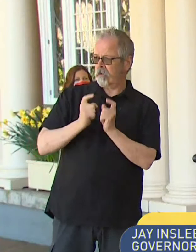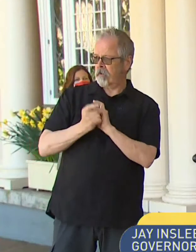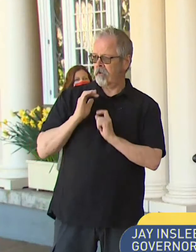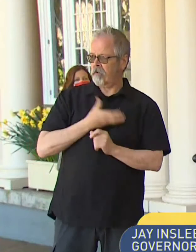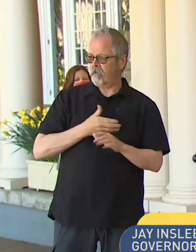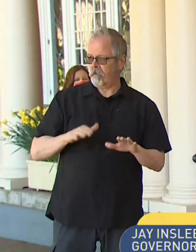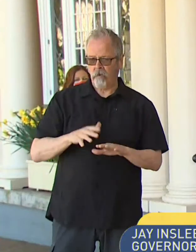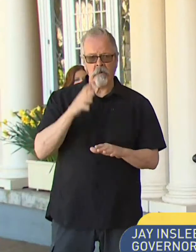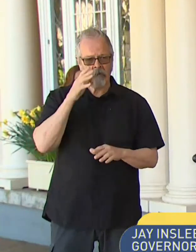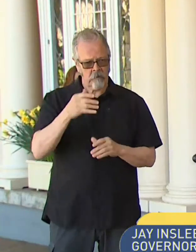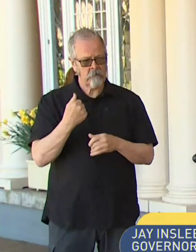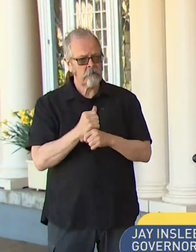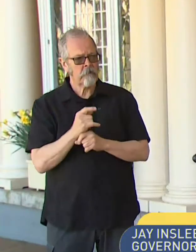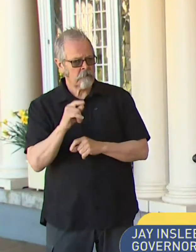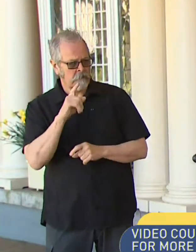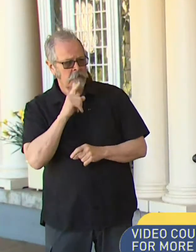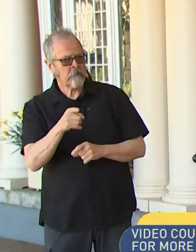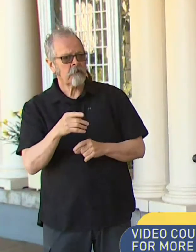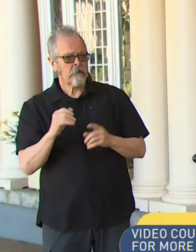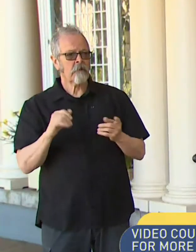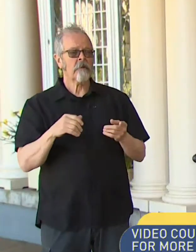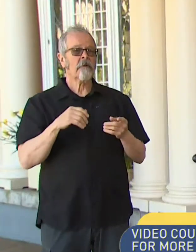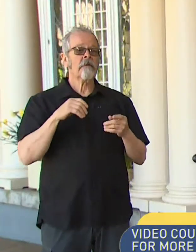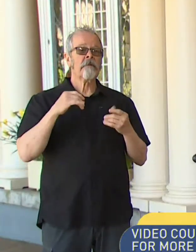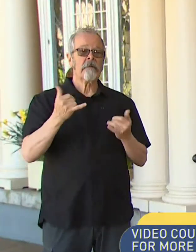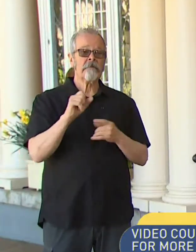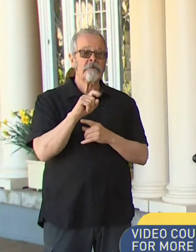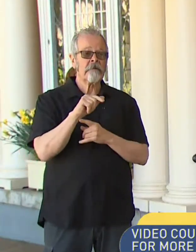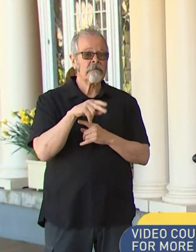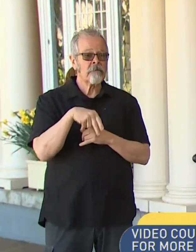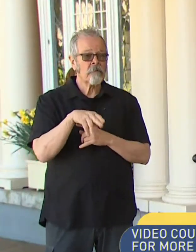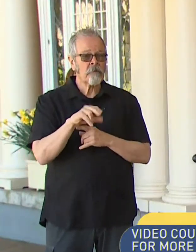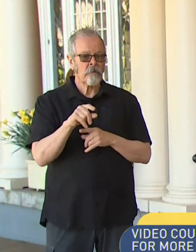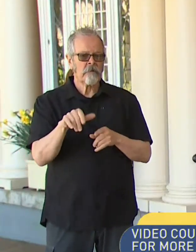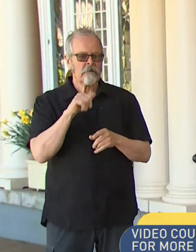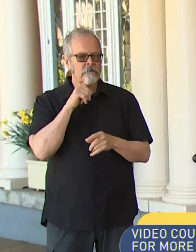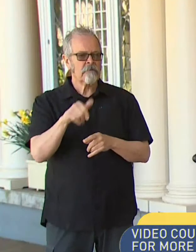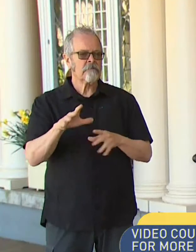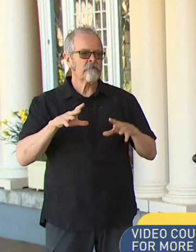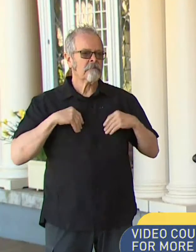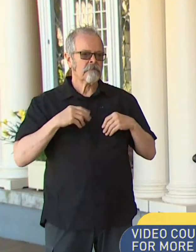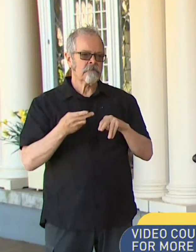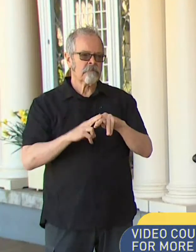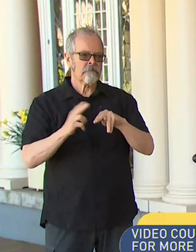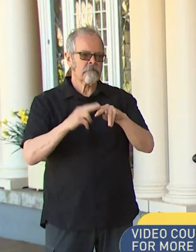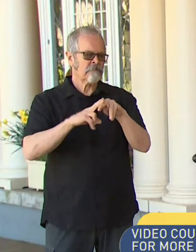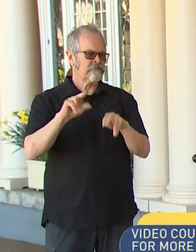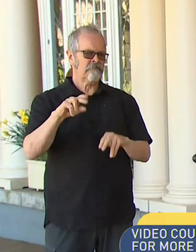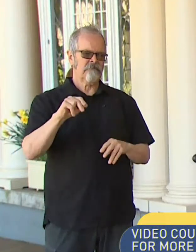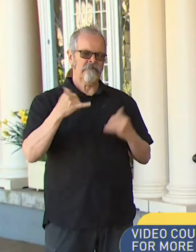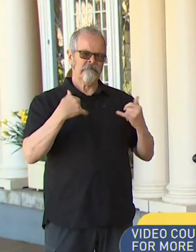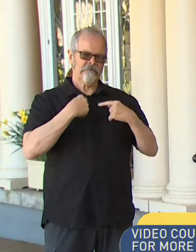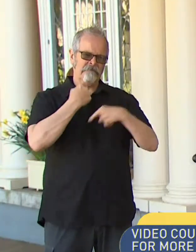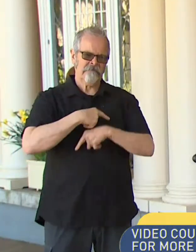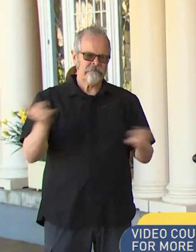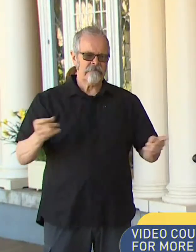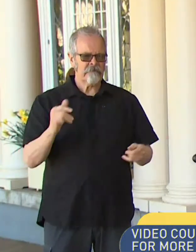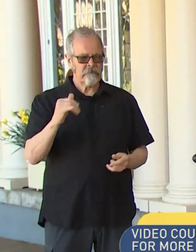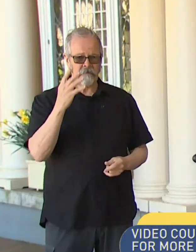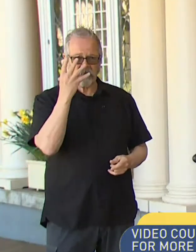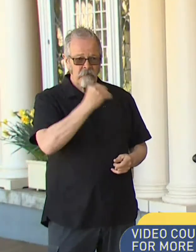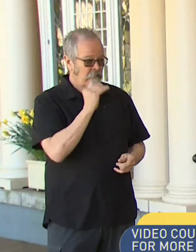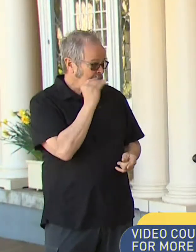the increase in COVID in our state, and that is unacceptable. So on a day today with the blossoms out and the daffodils going